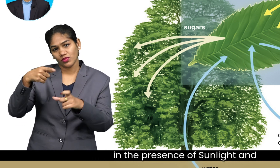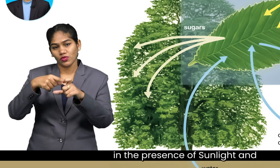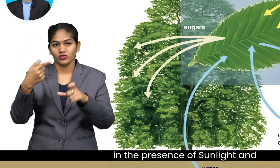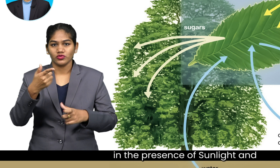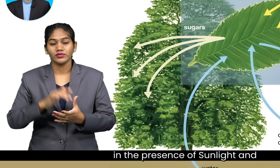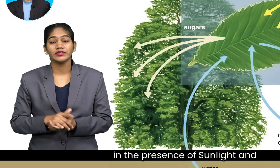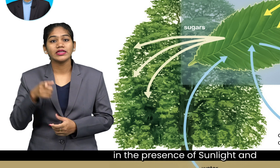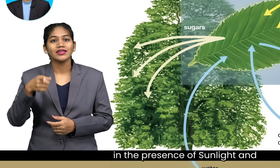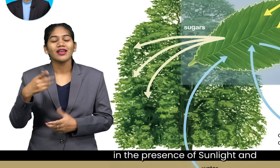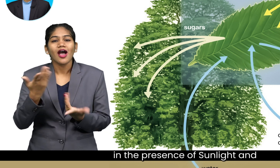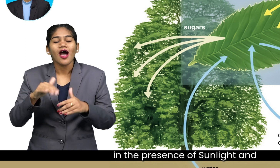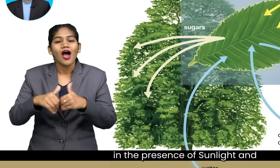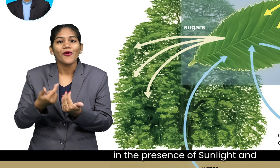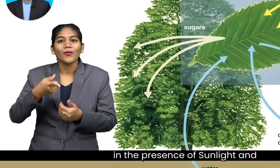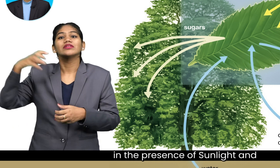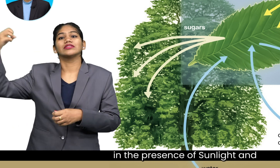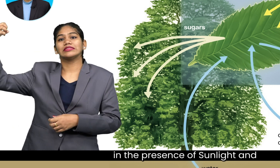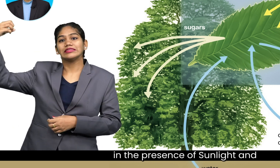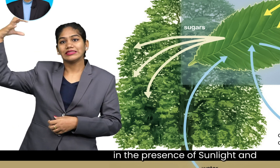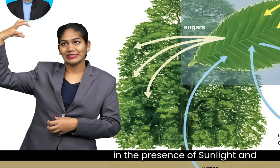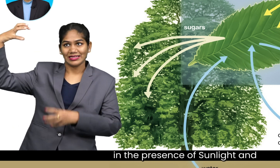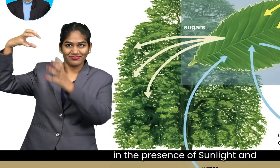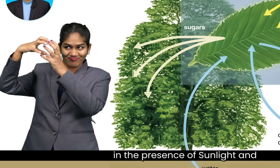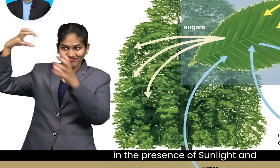in the presence of sunlight,